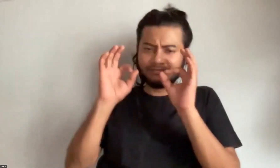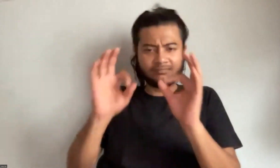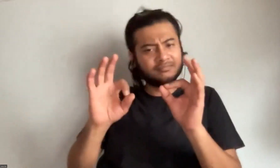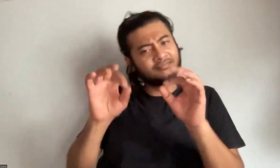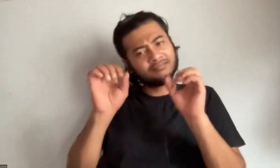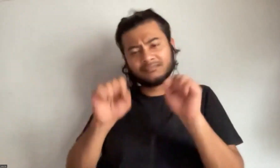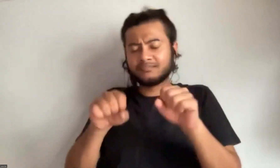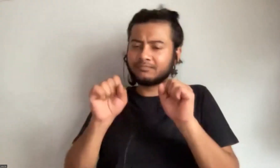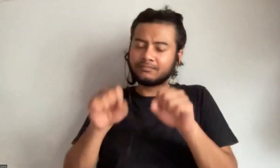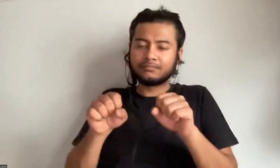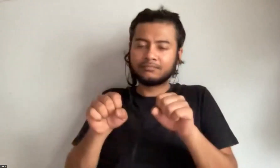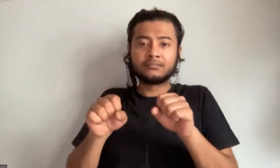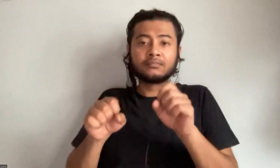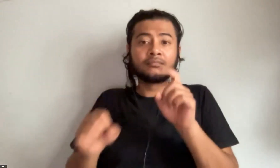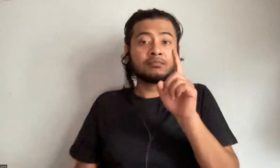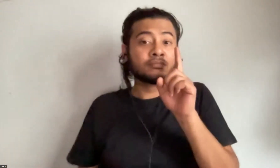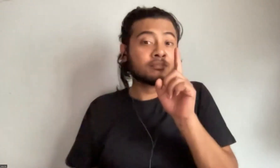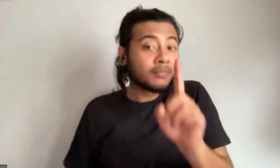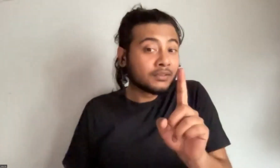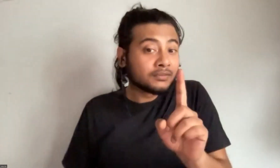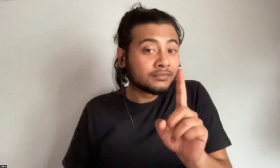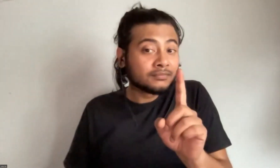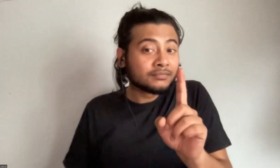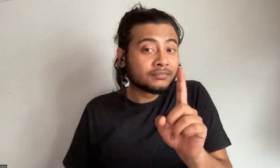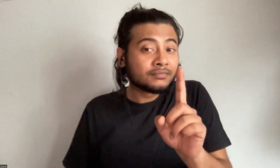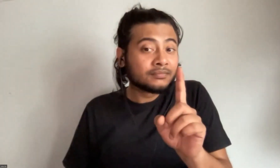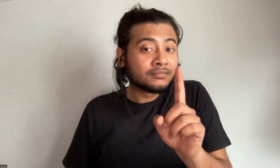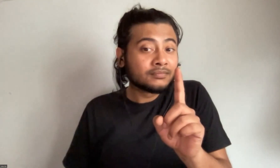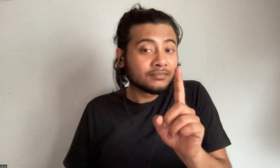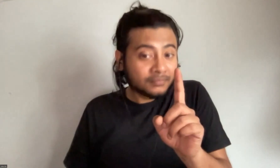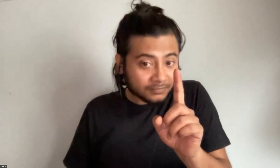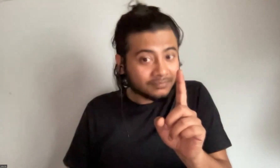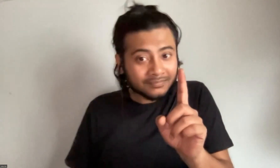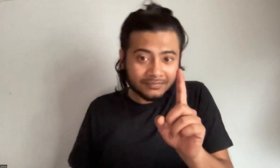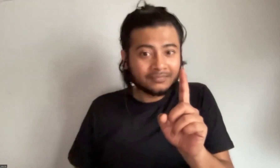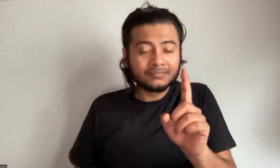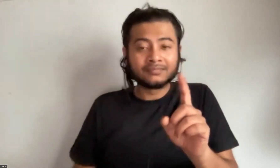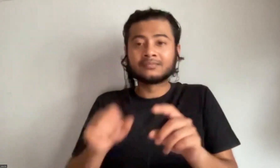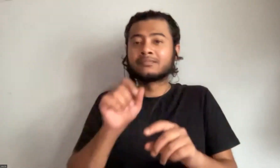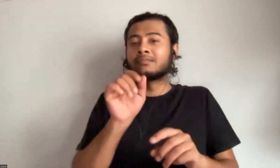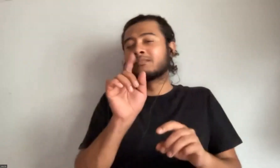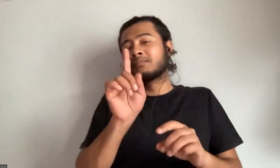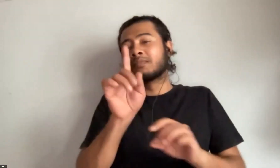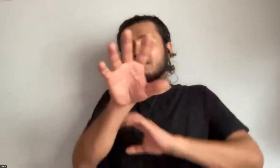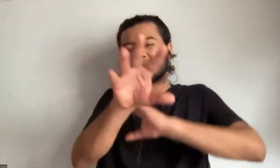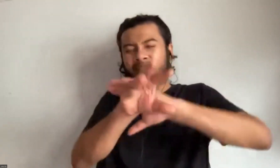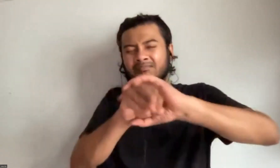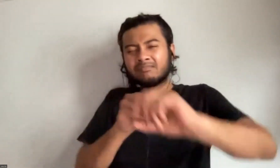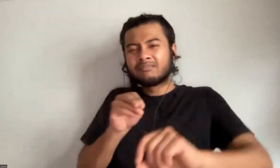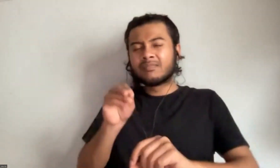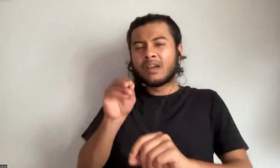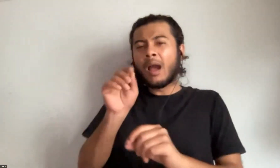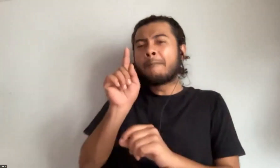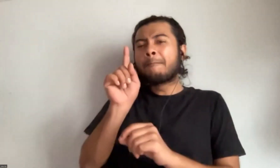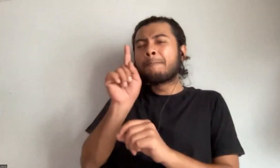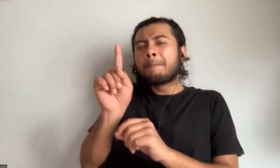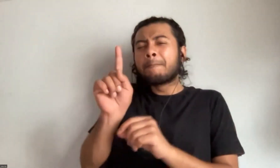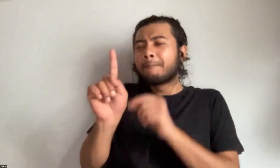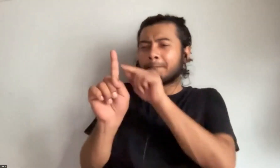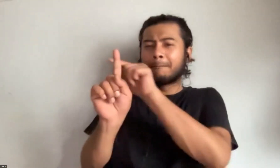most of us, 99% of us have forgotten Krishna. They don't, people nowadays, I have no interest in